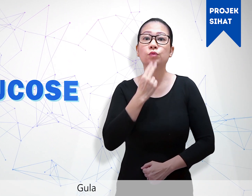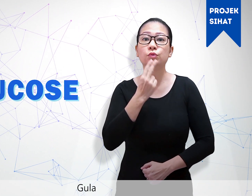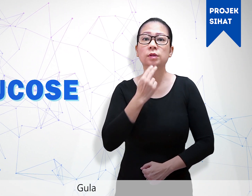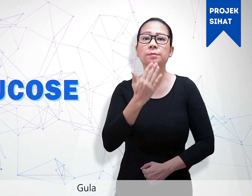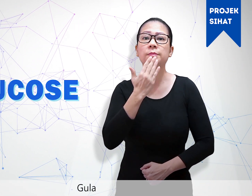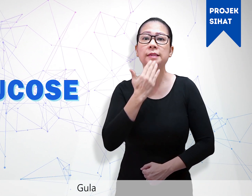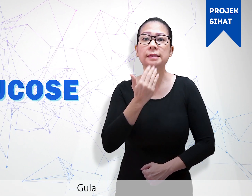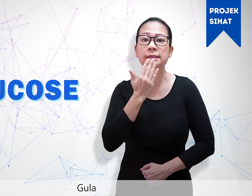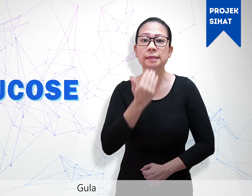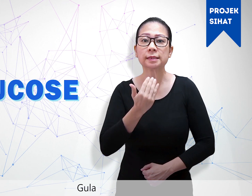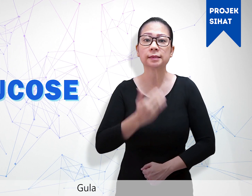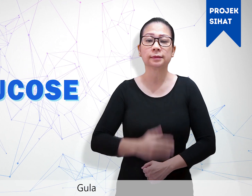glucose,